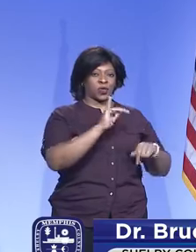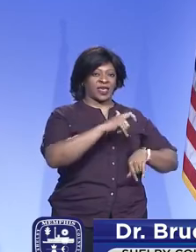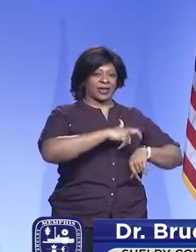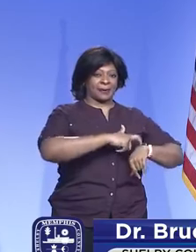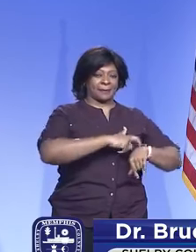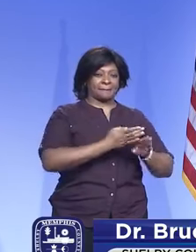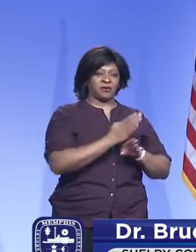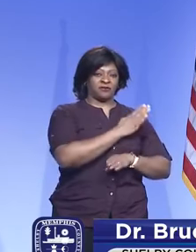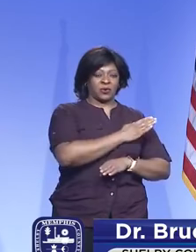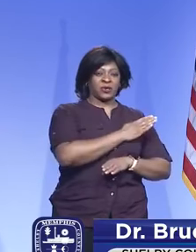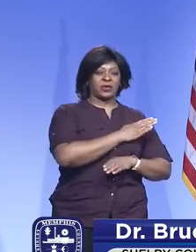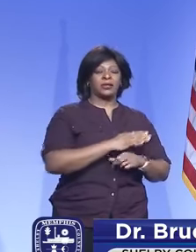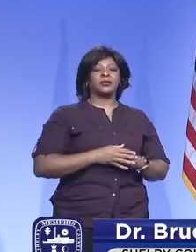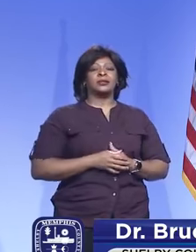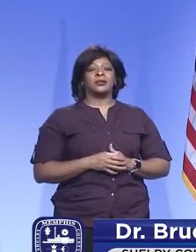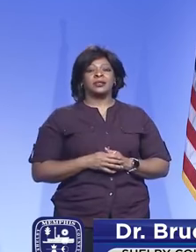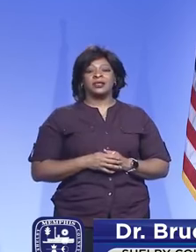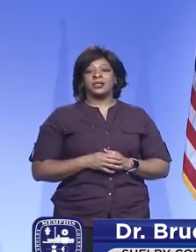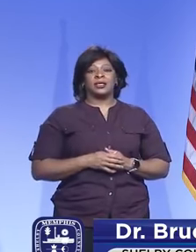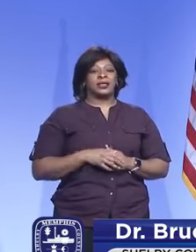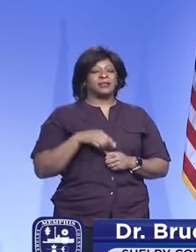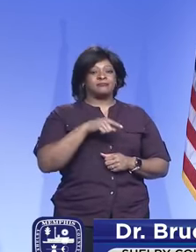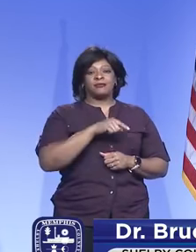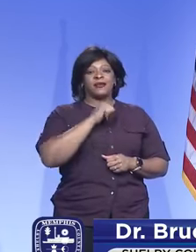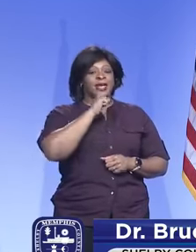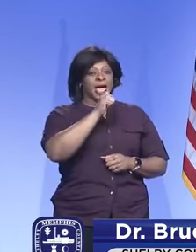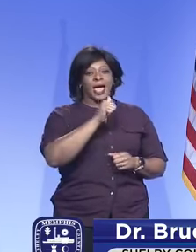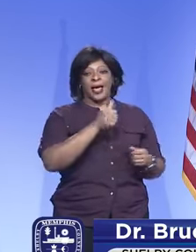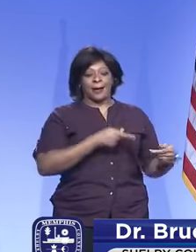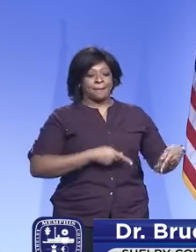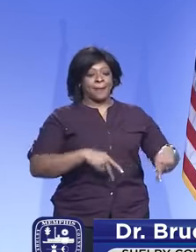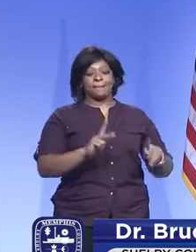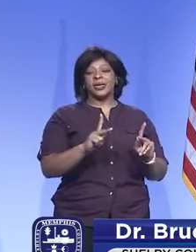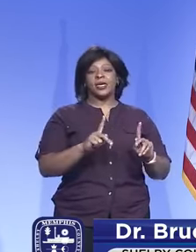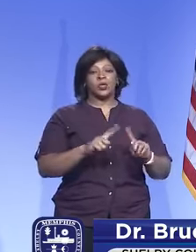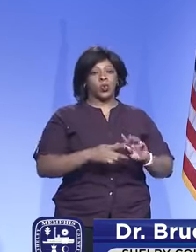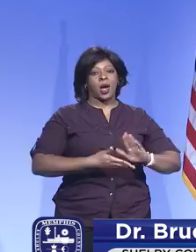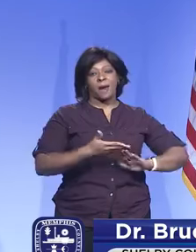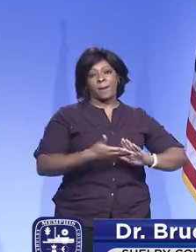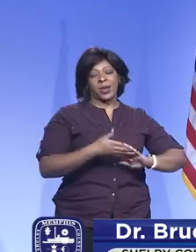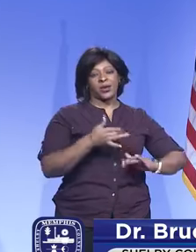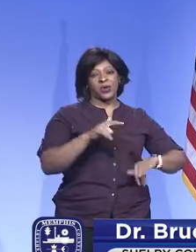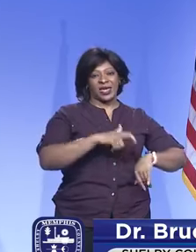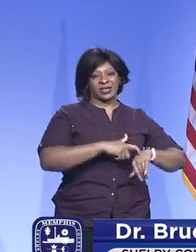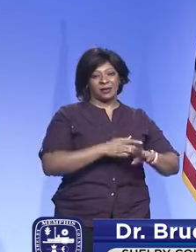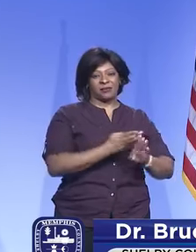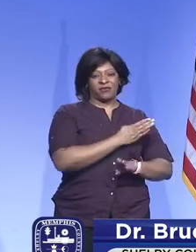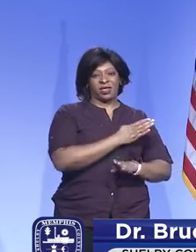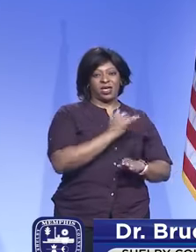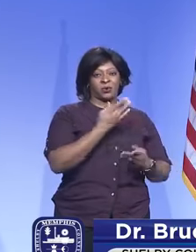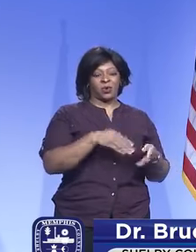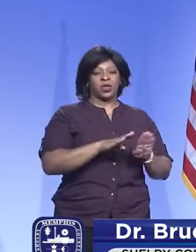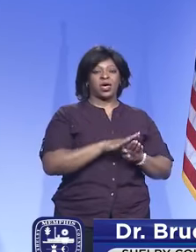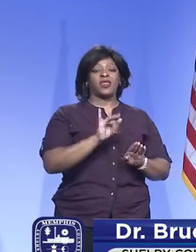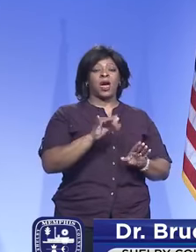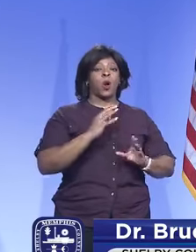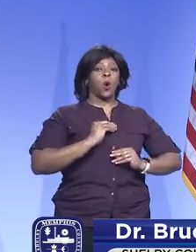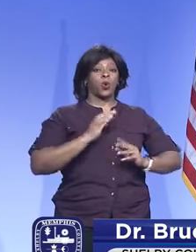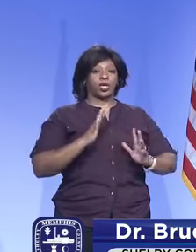restaurants were not permitted to operate. So the owner, Mr.